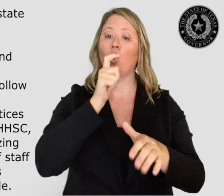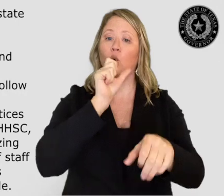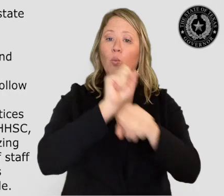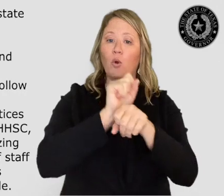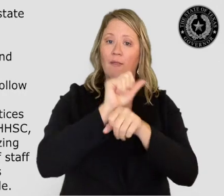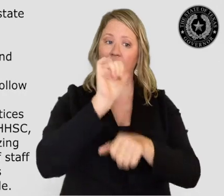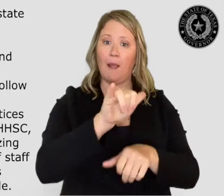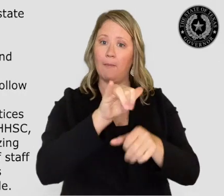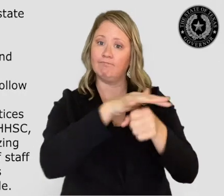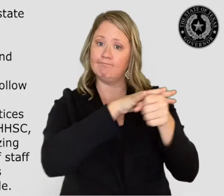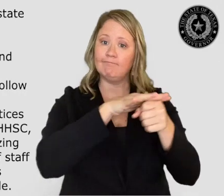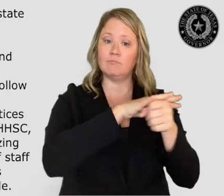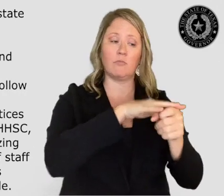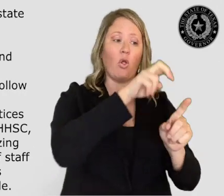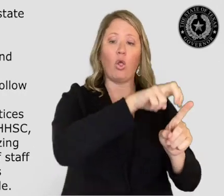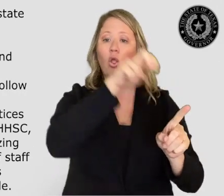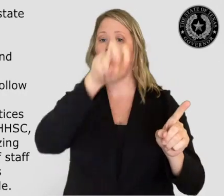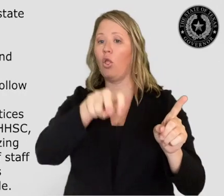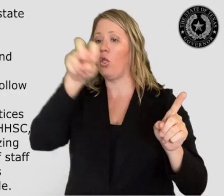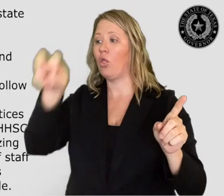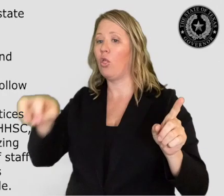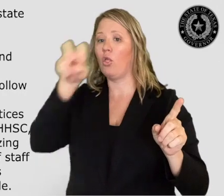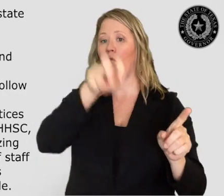between facilities whenever possible.